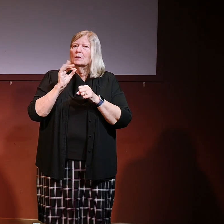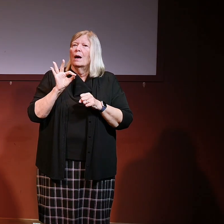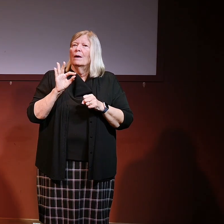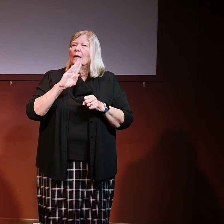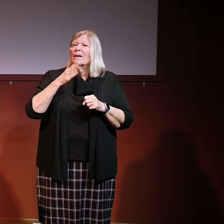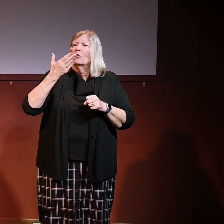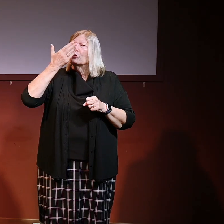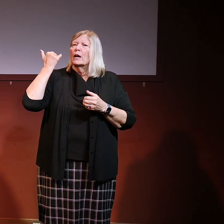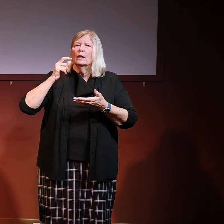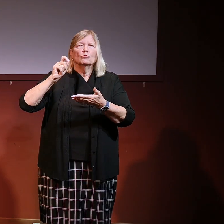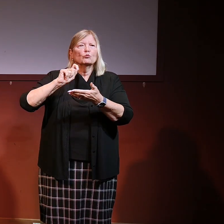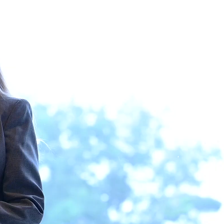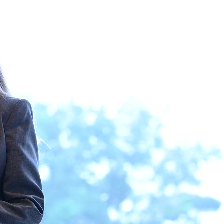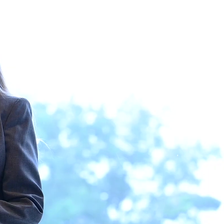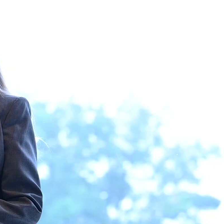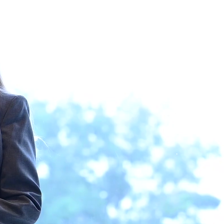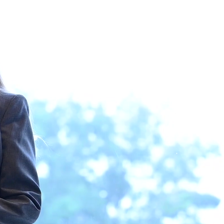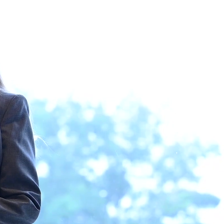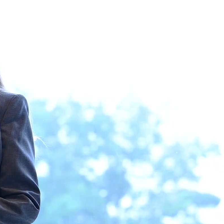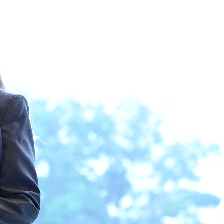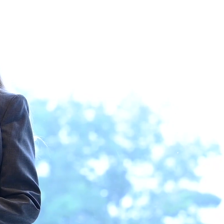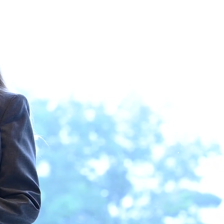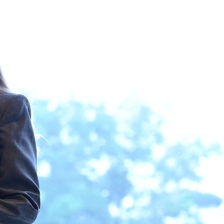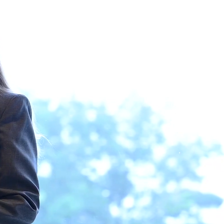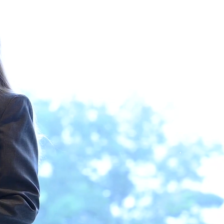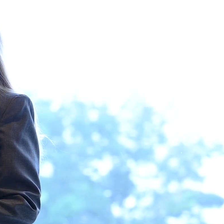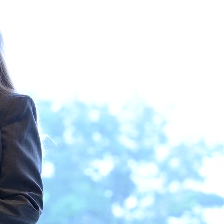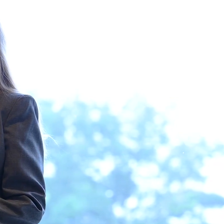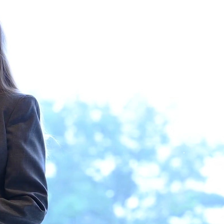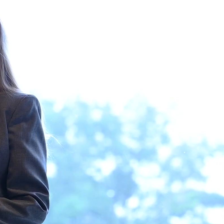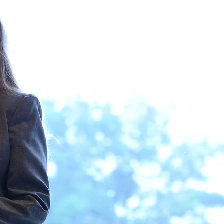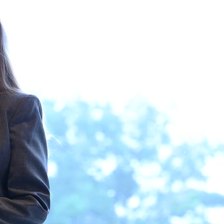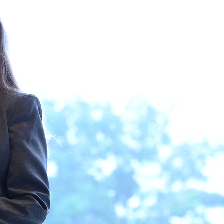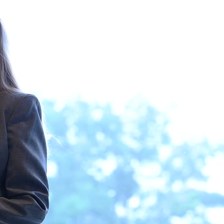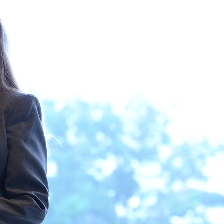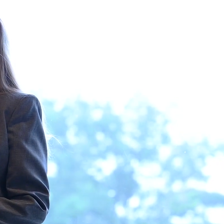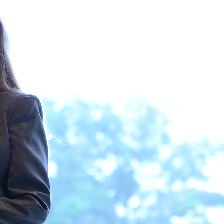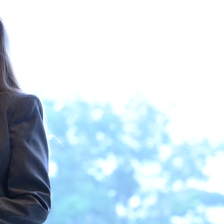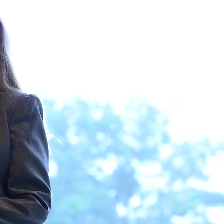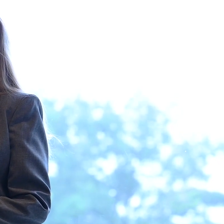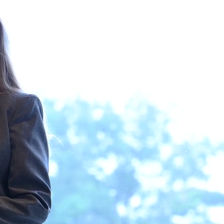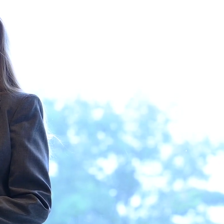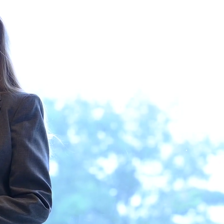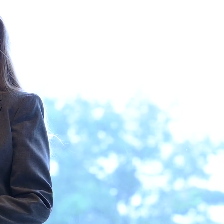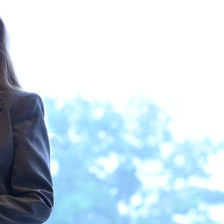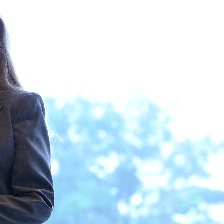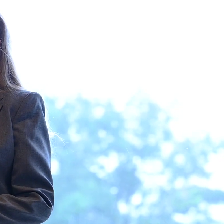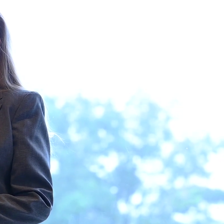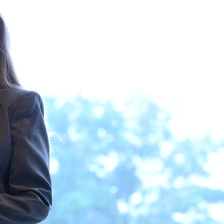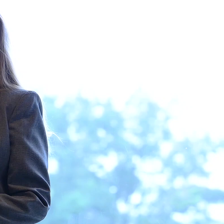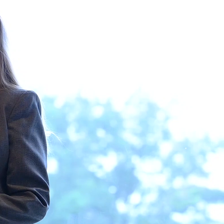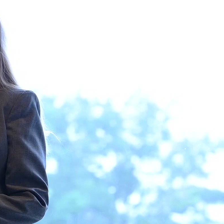unforgettable writers coming to our community. I want to thank Hoco-Palizzo and the Arts Council for their continued efforts